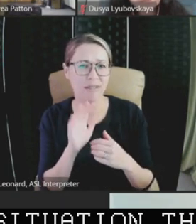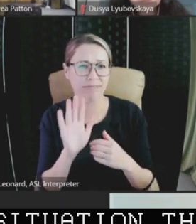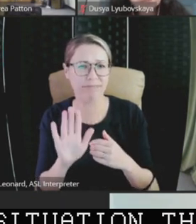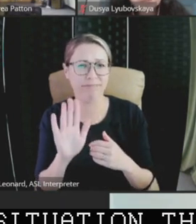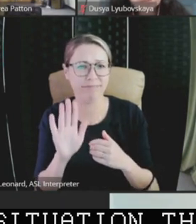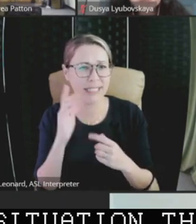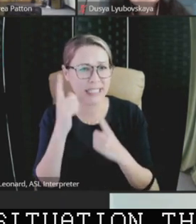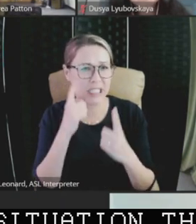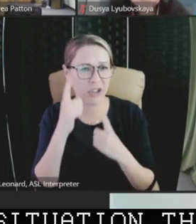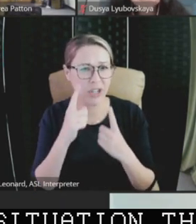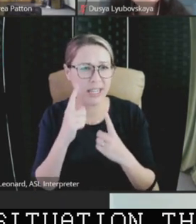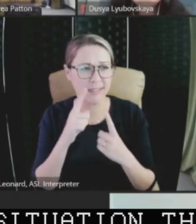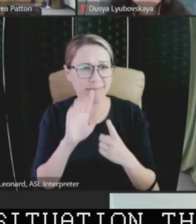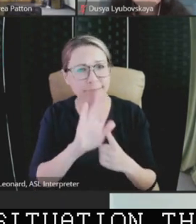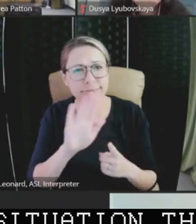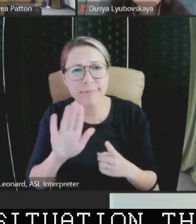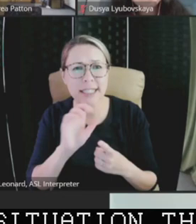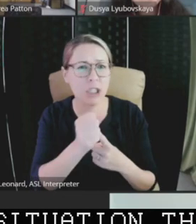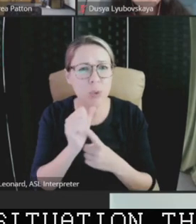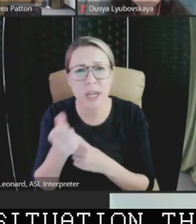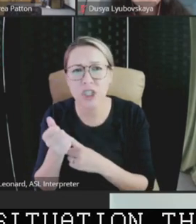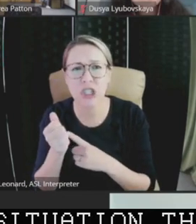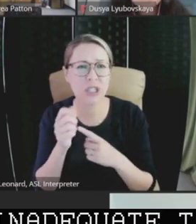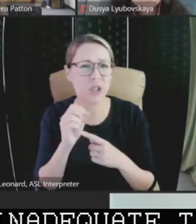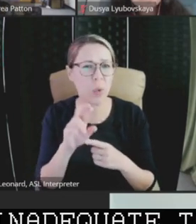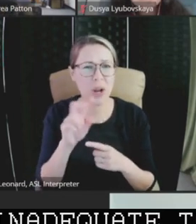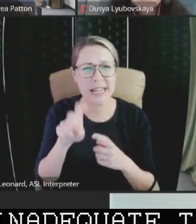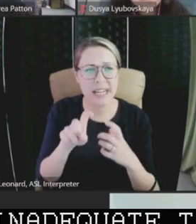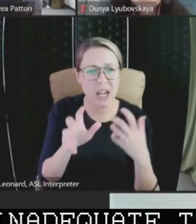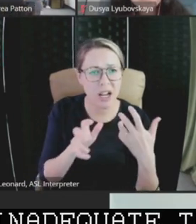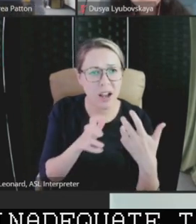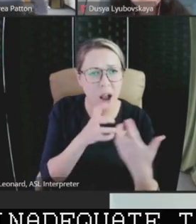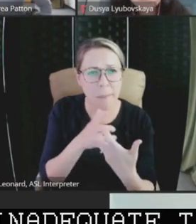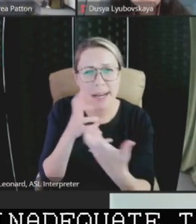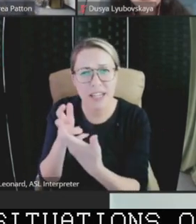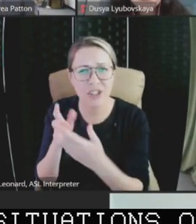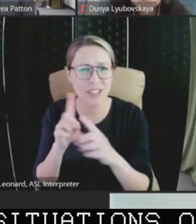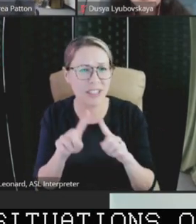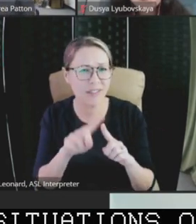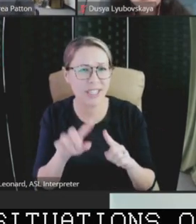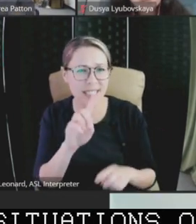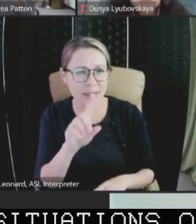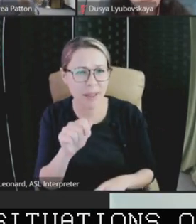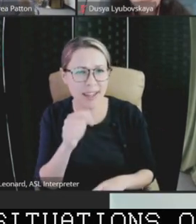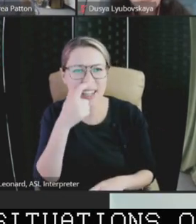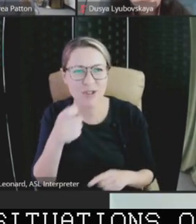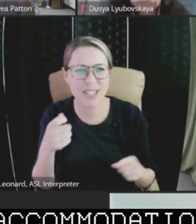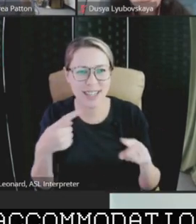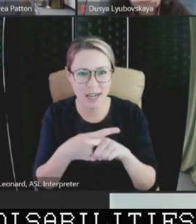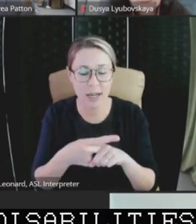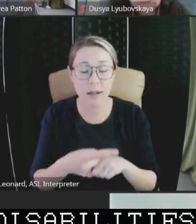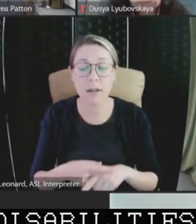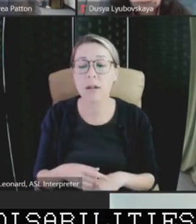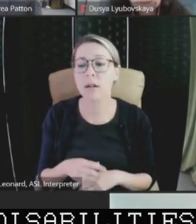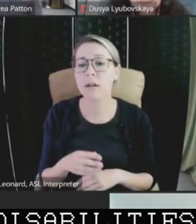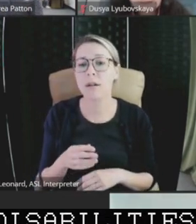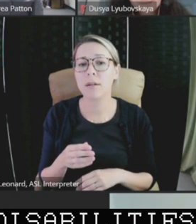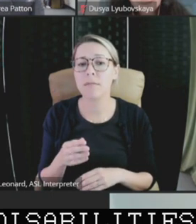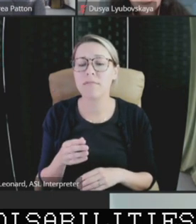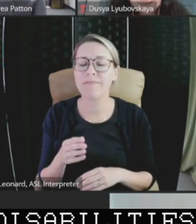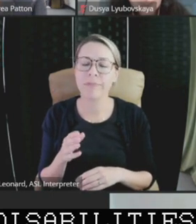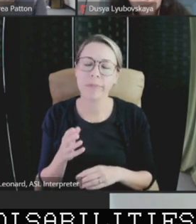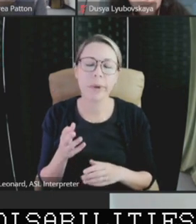the situations or need for accommodations for many disabilities. Now, in fairness, because of the